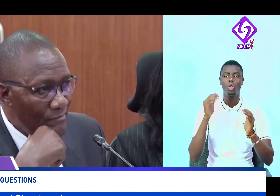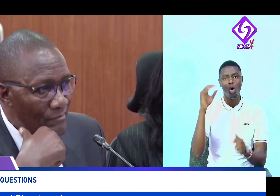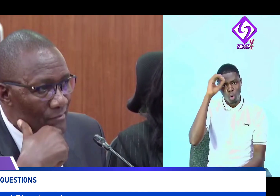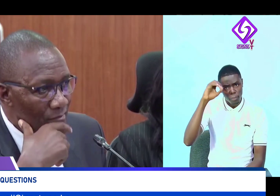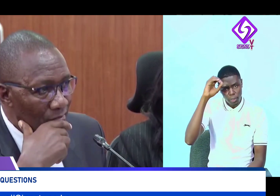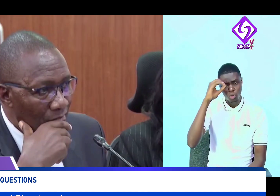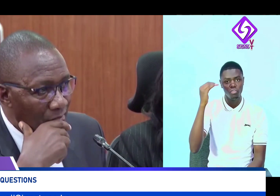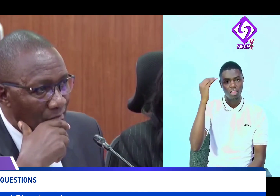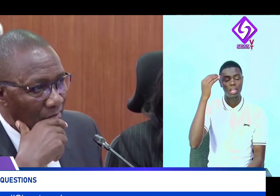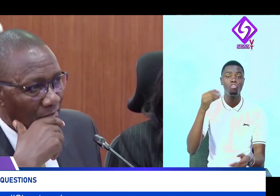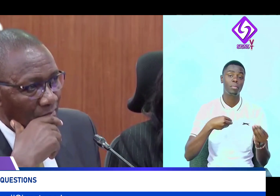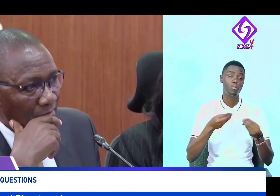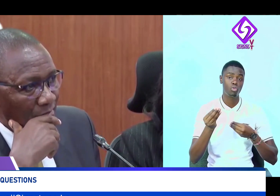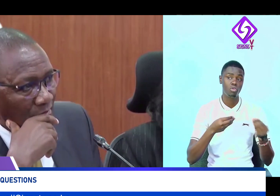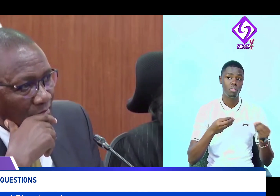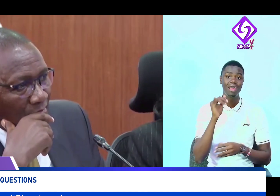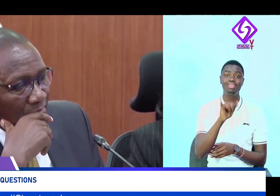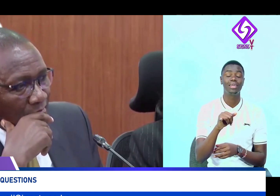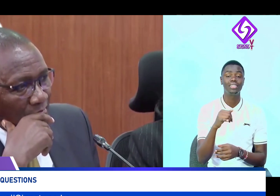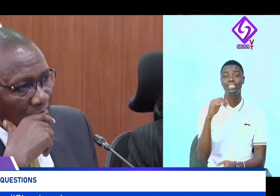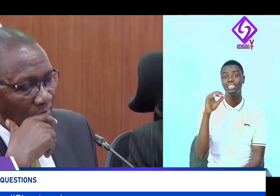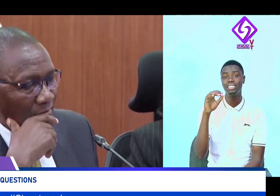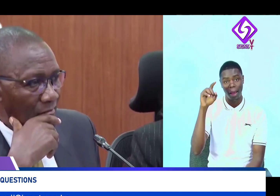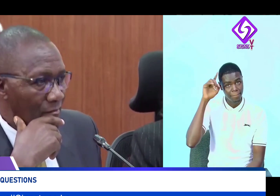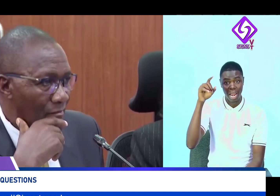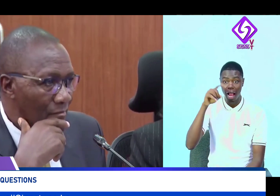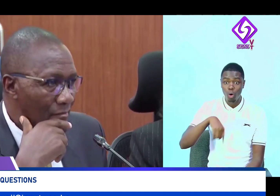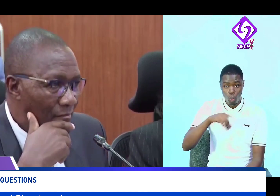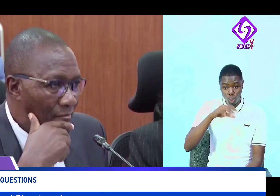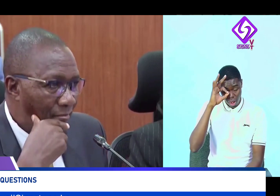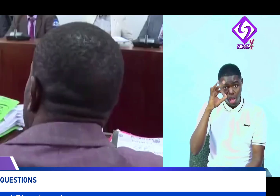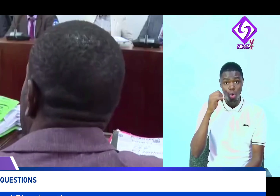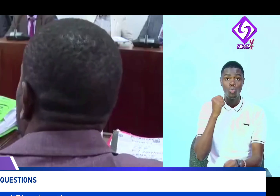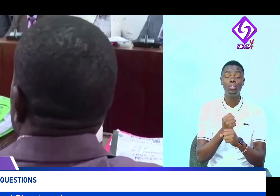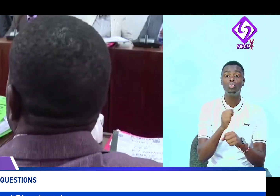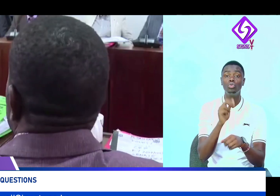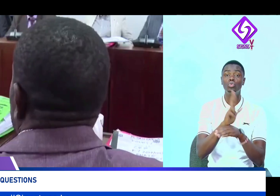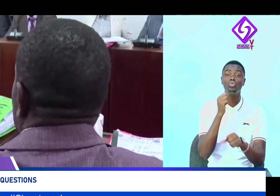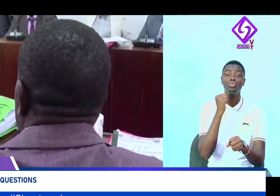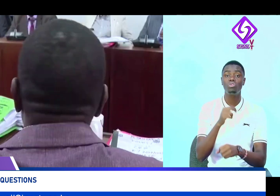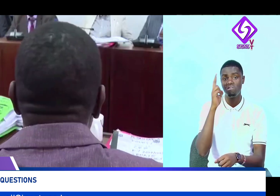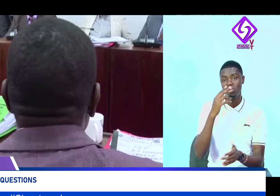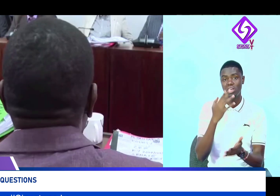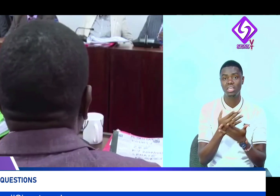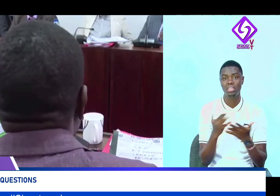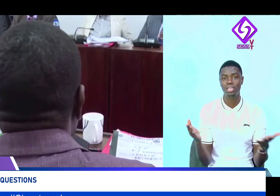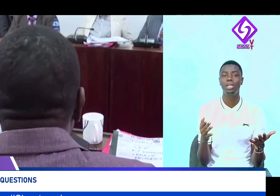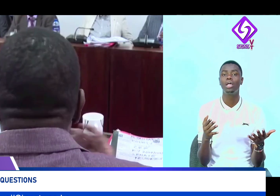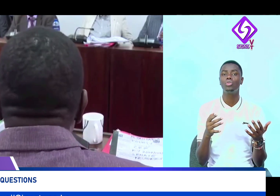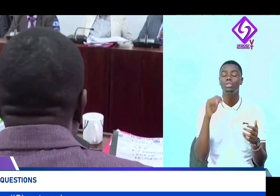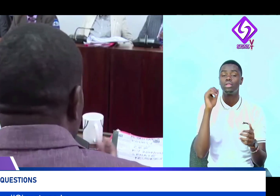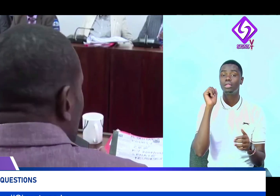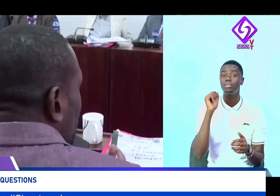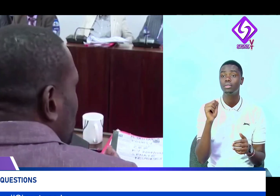becomes the black hole that we use to do funny things. So you can expect scrutiny, and please, such a big name should not